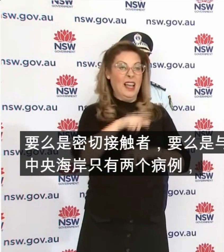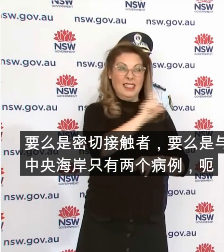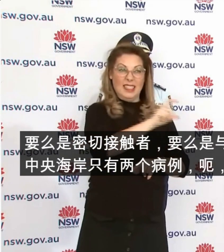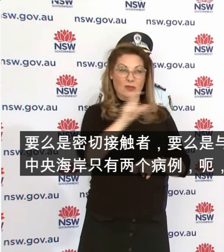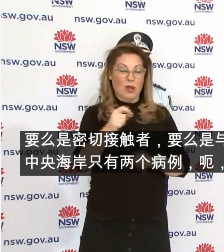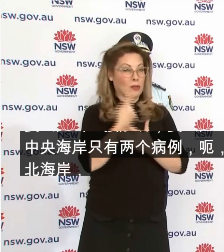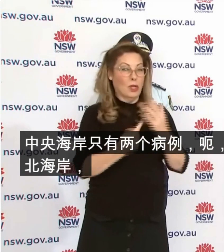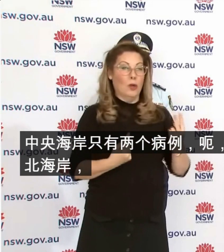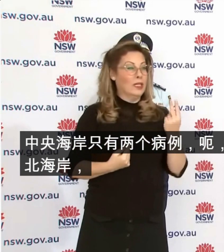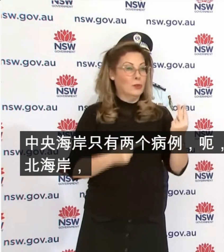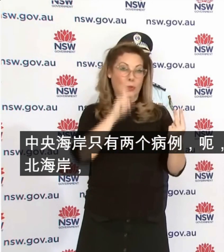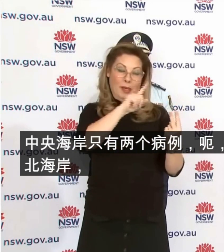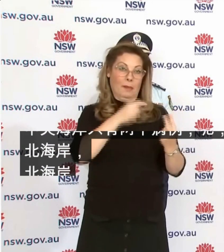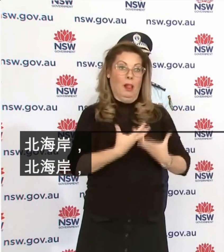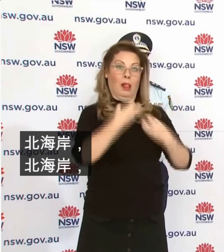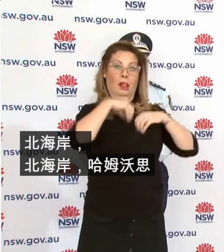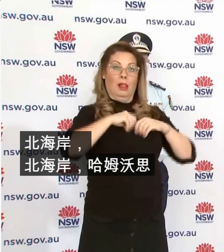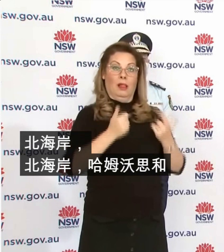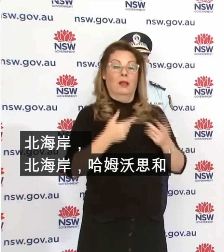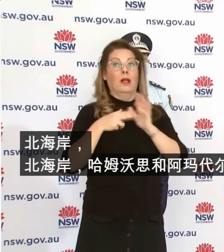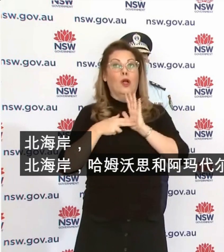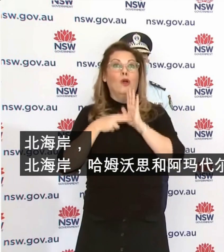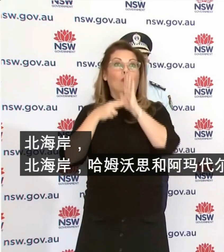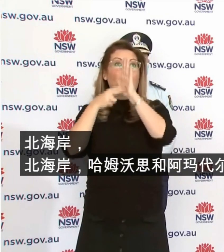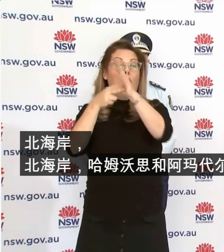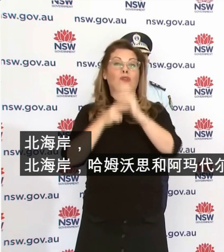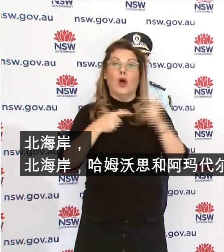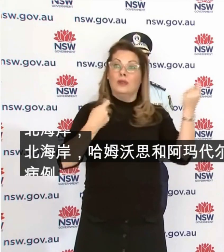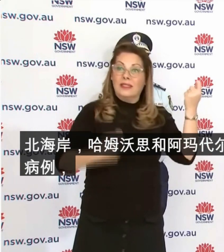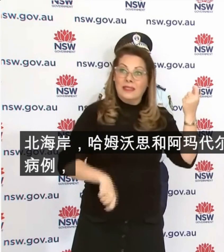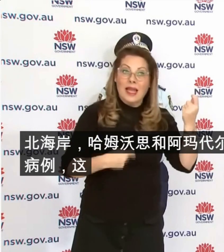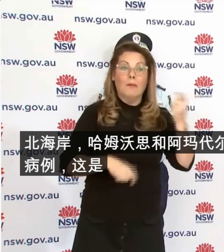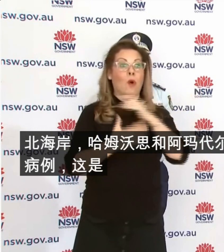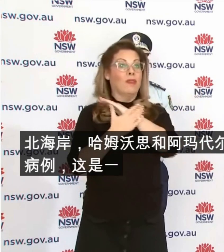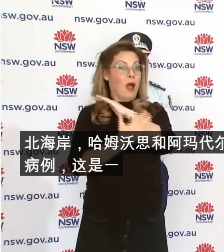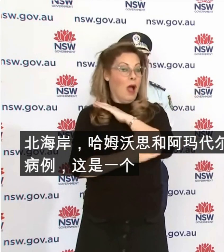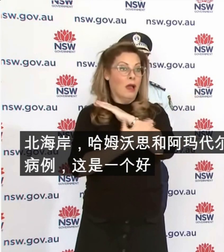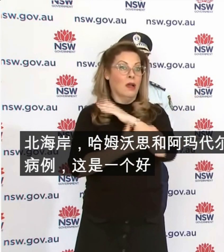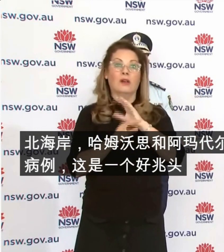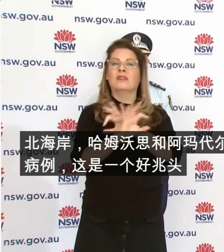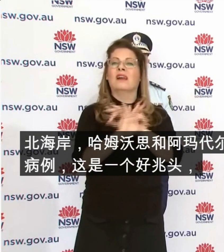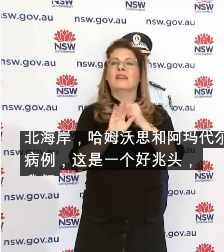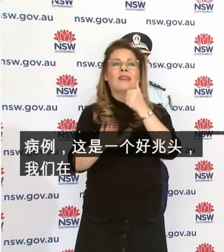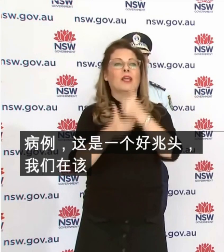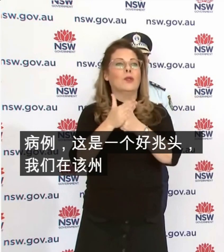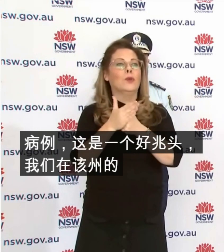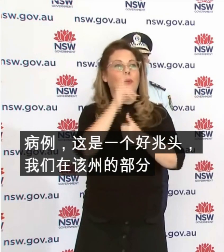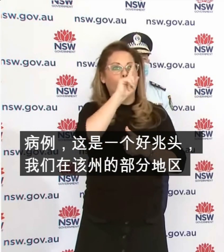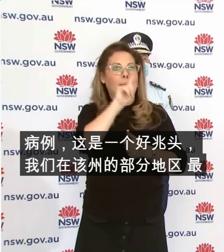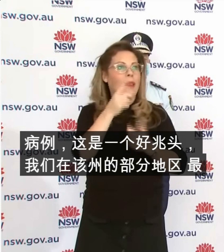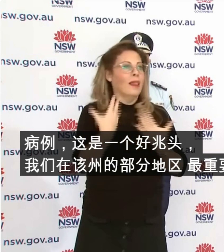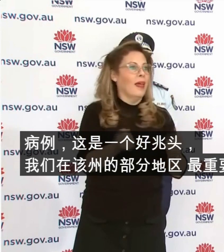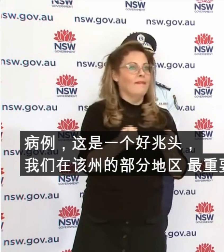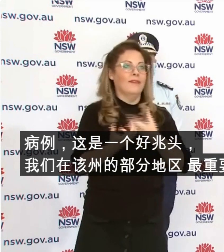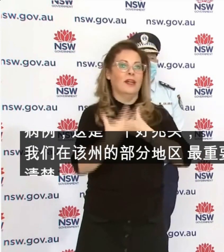cases. North Coast, Tamworth and Armidale, no new cases, which is a good sign that in parts of the state we